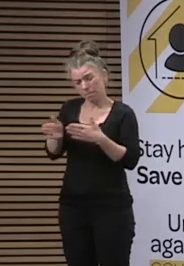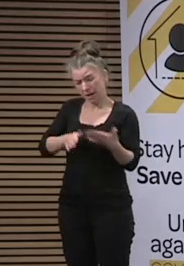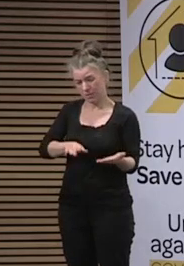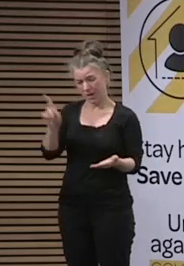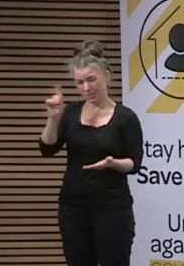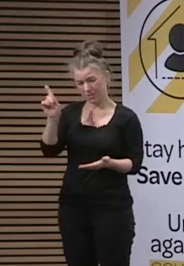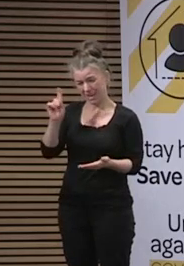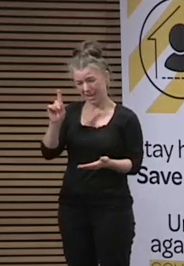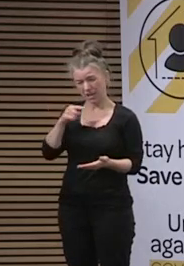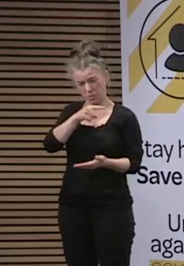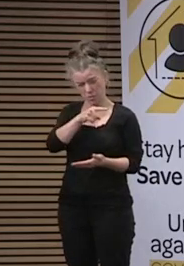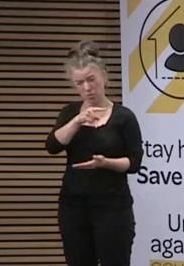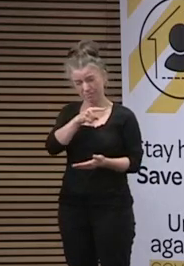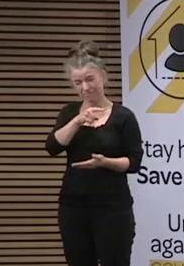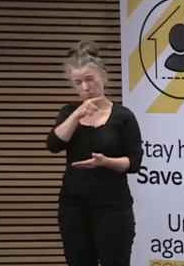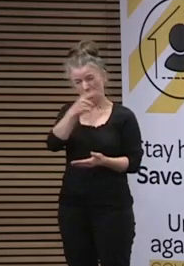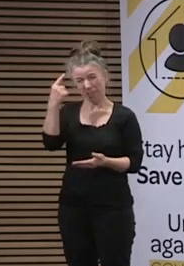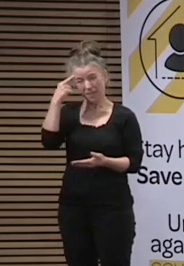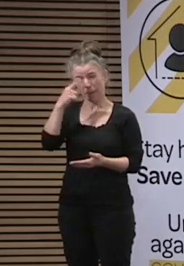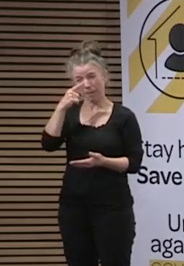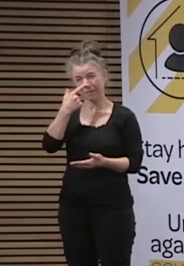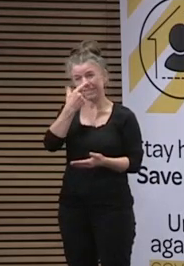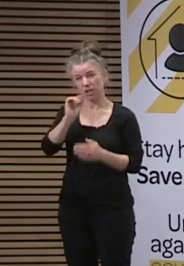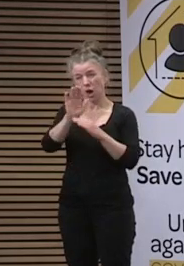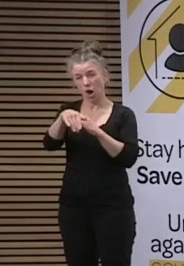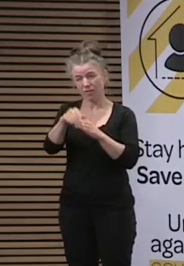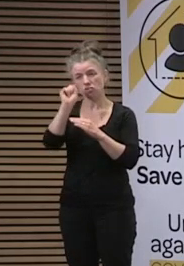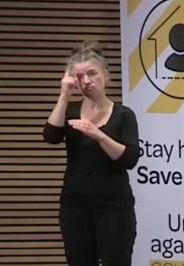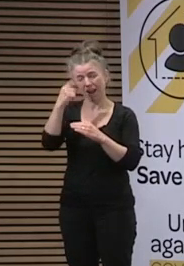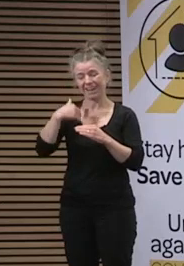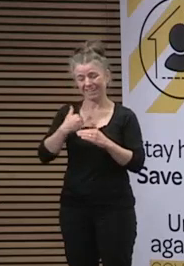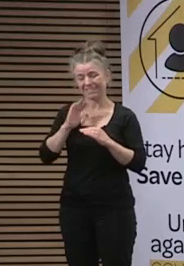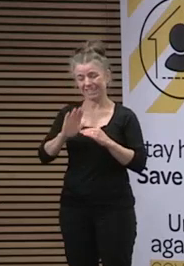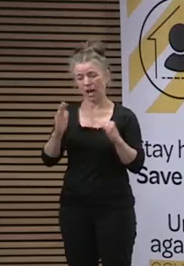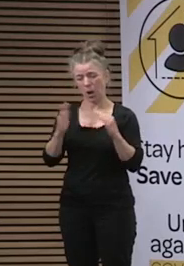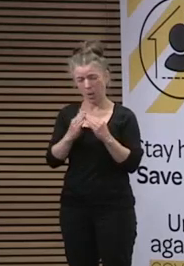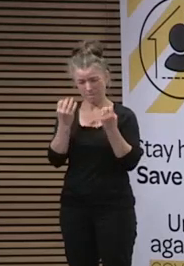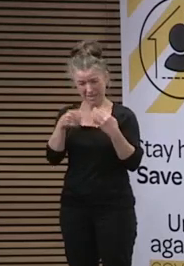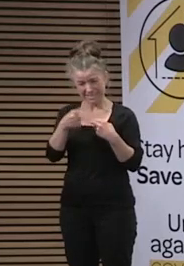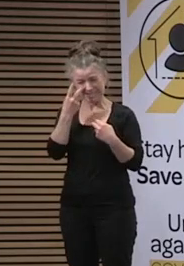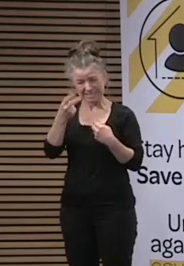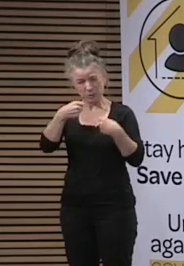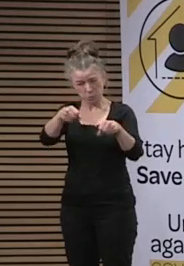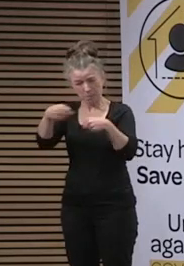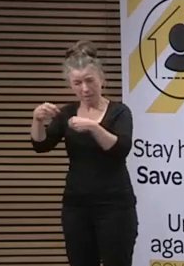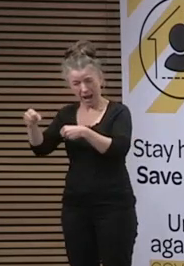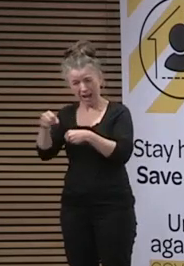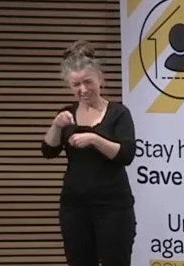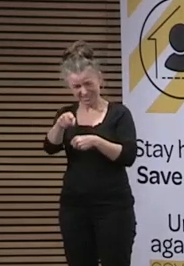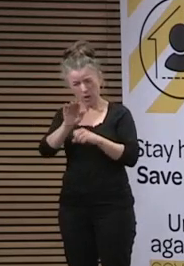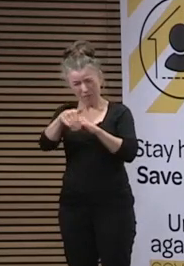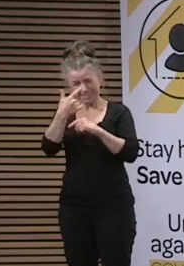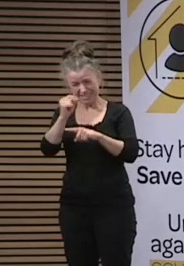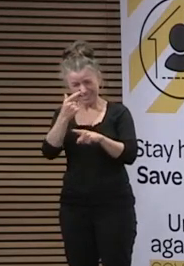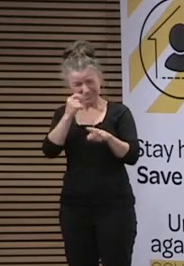you think the message has got through to the over 70s? There's still lots of reports of them regularly going to supermarkets in a couple of days. Do you think it's got through,